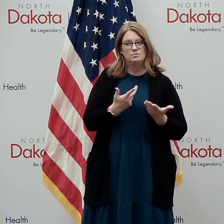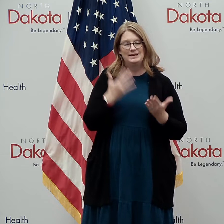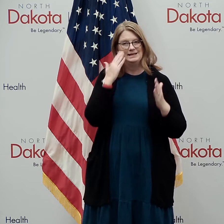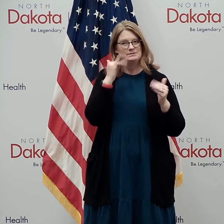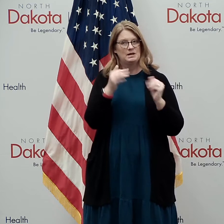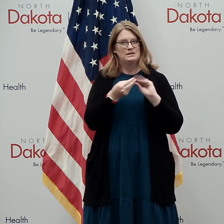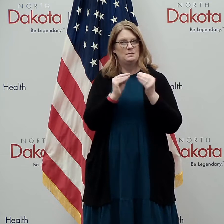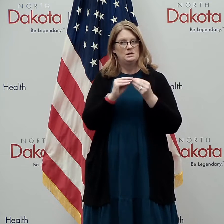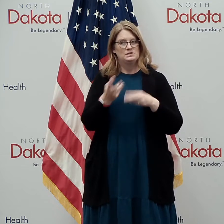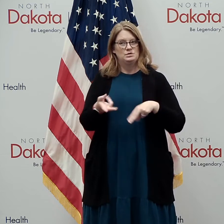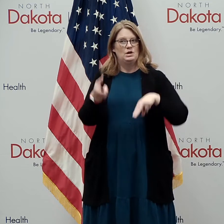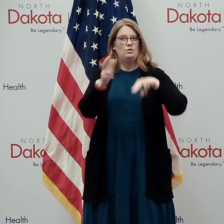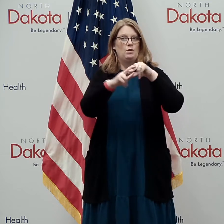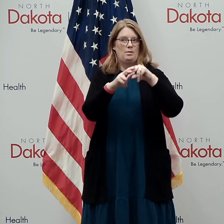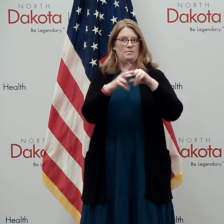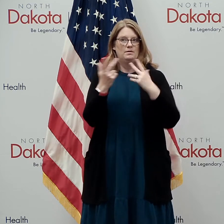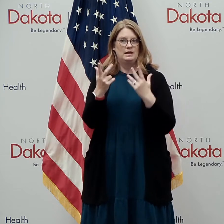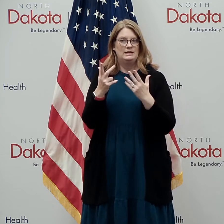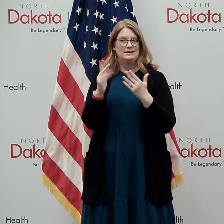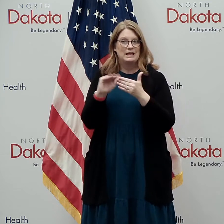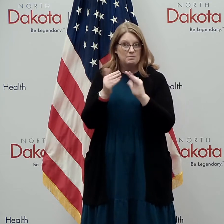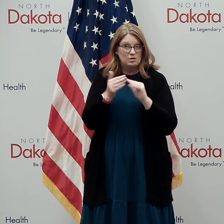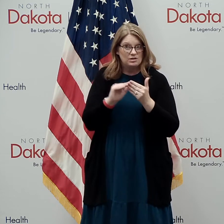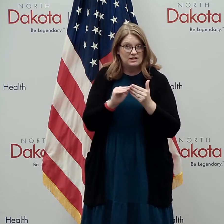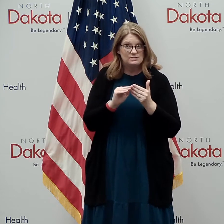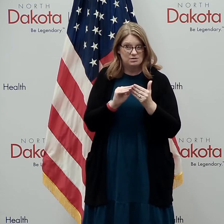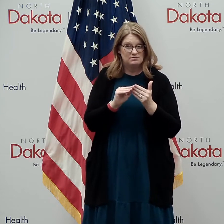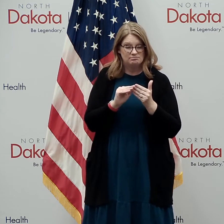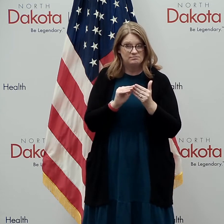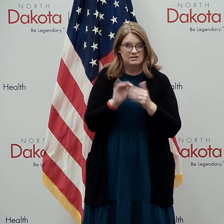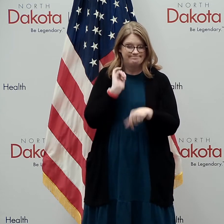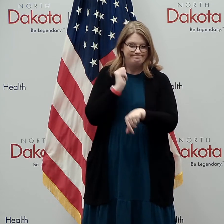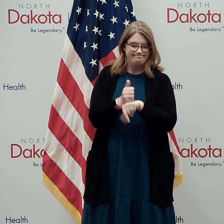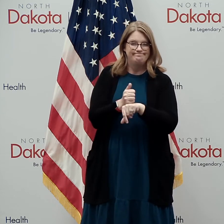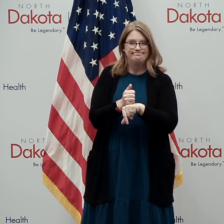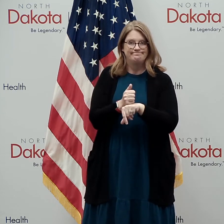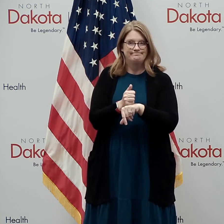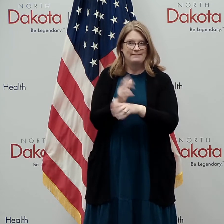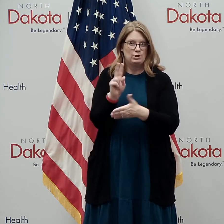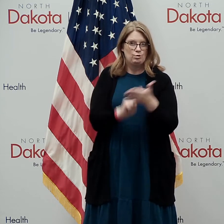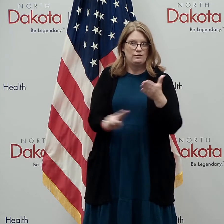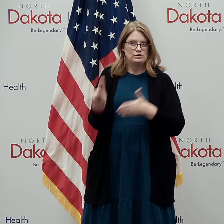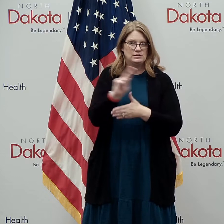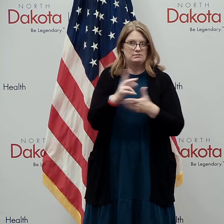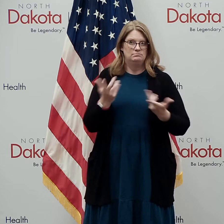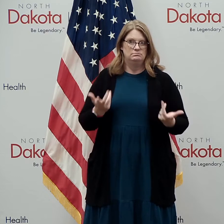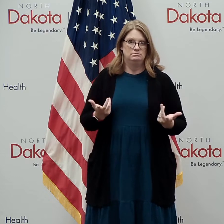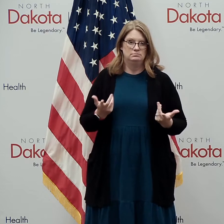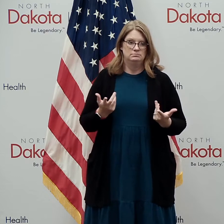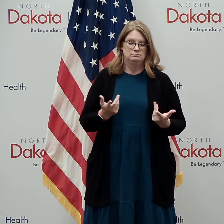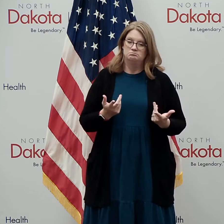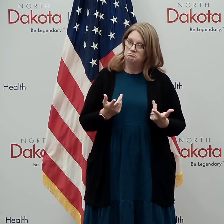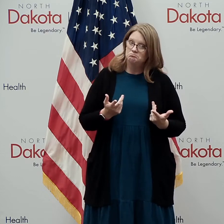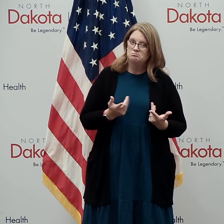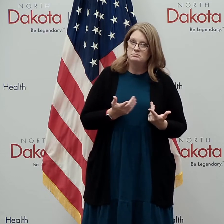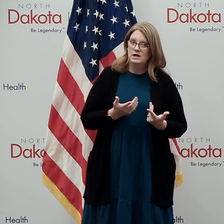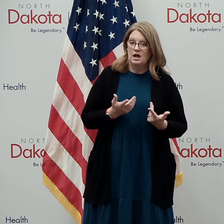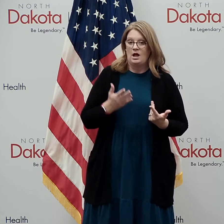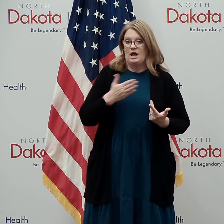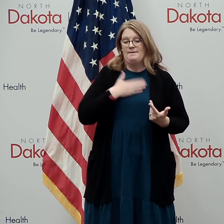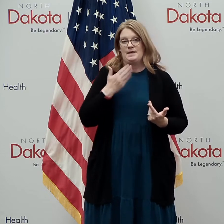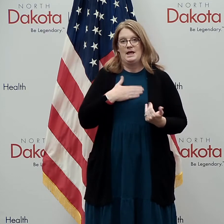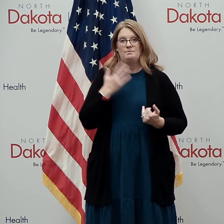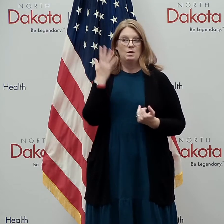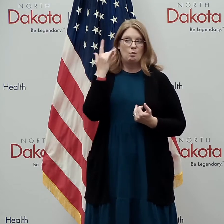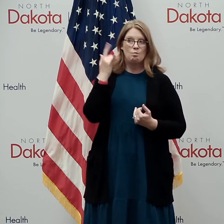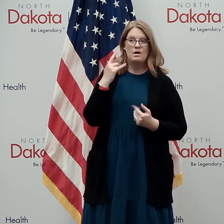in communities where we've got universities. And that's happening. But to me, that's a good thing, because that means we're finding it and we're